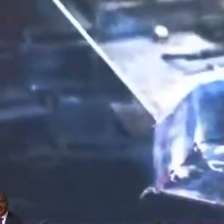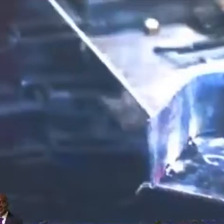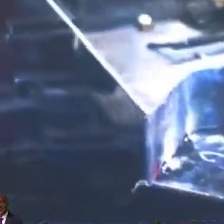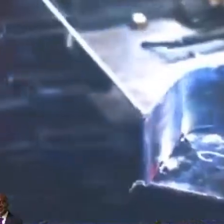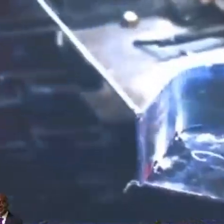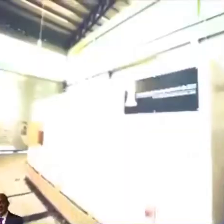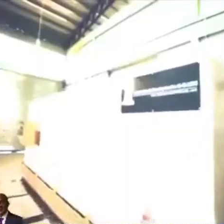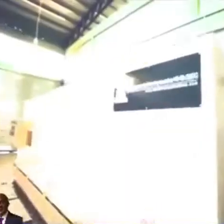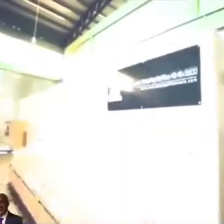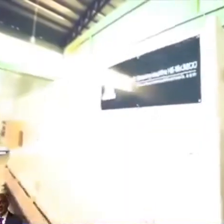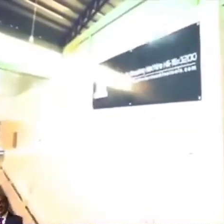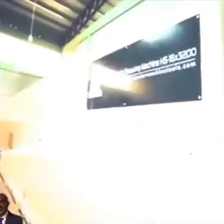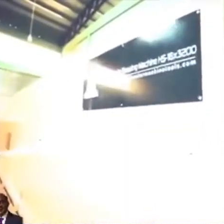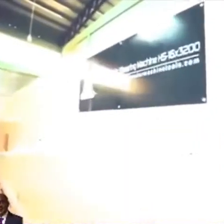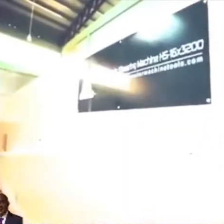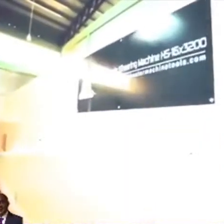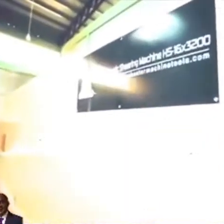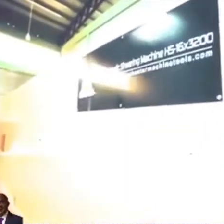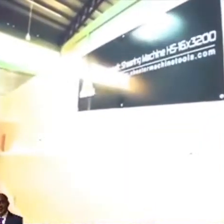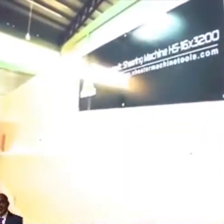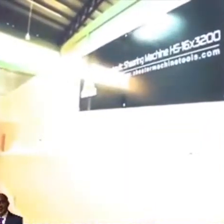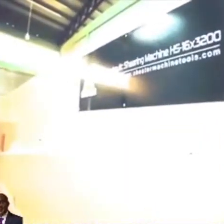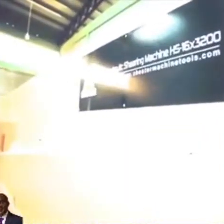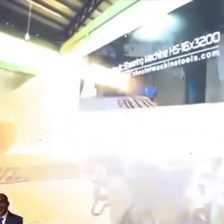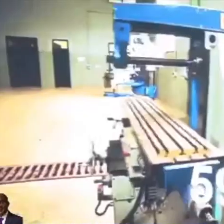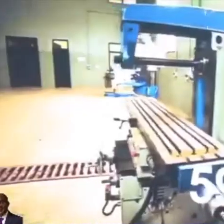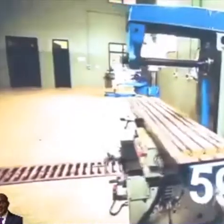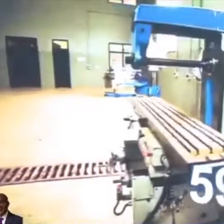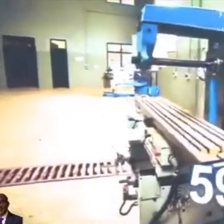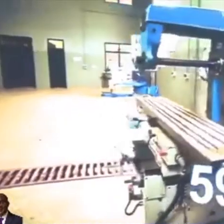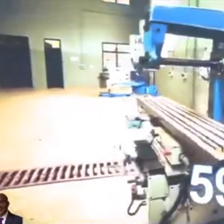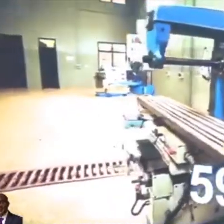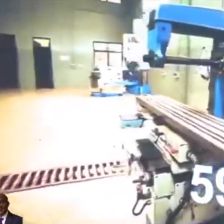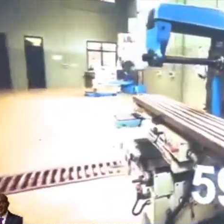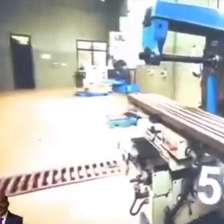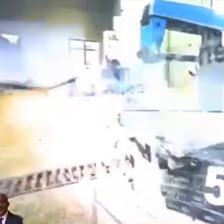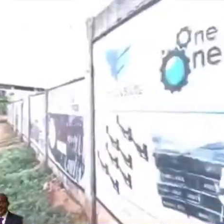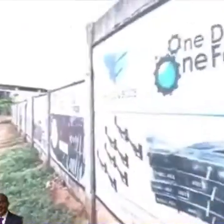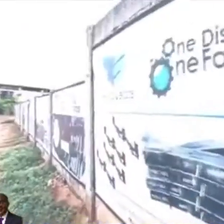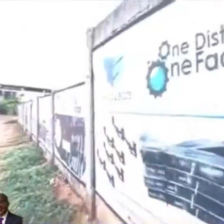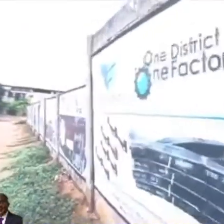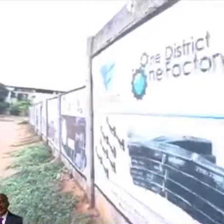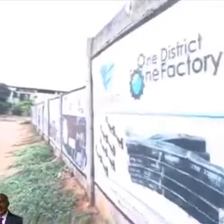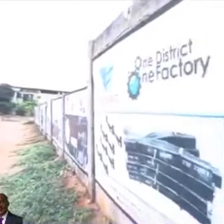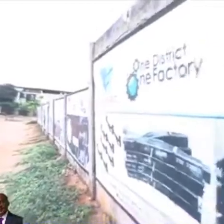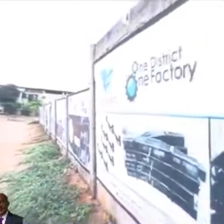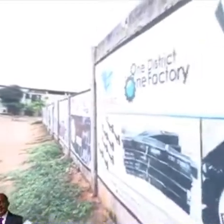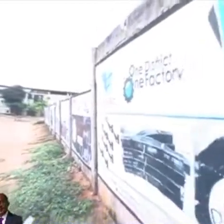the government is building 59 new factories under its One District, One Factory program.